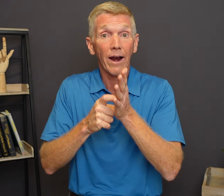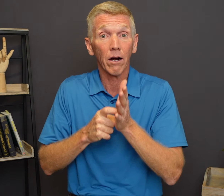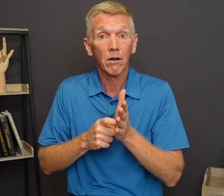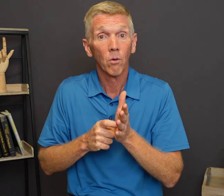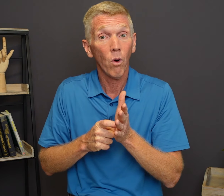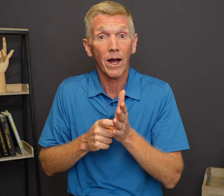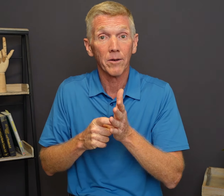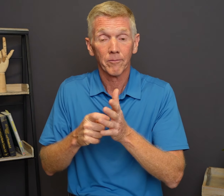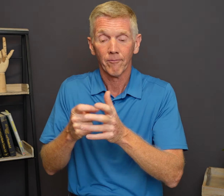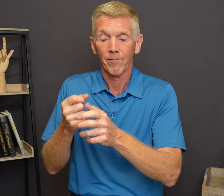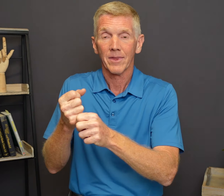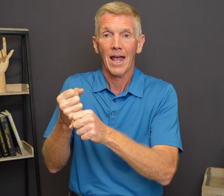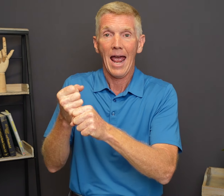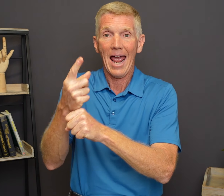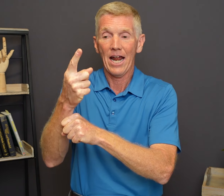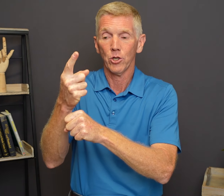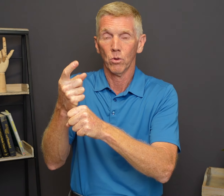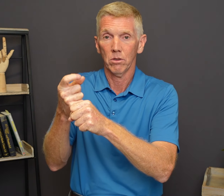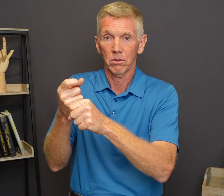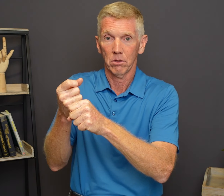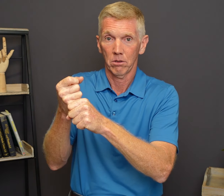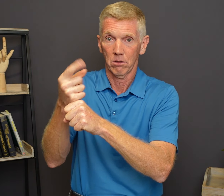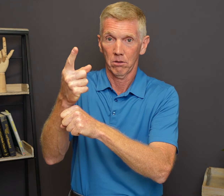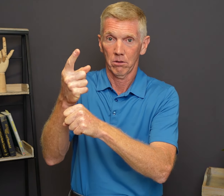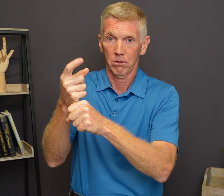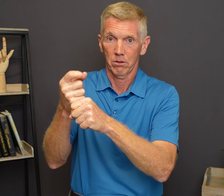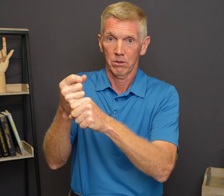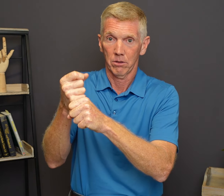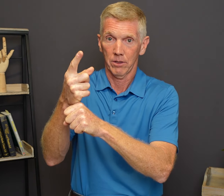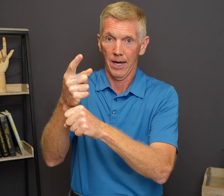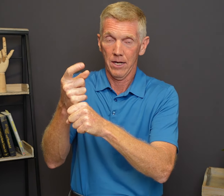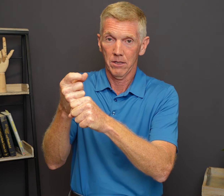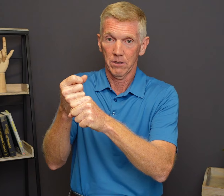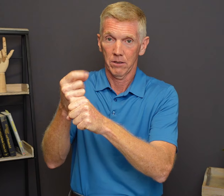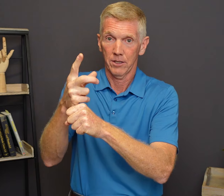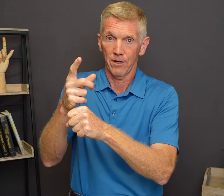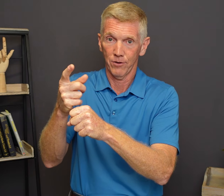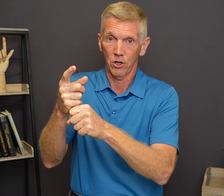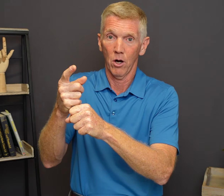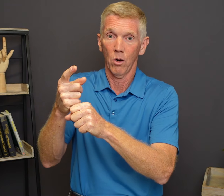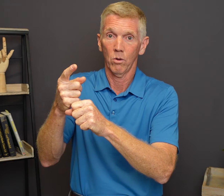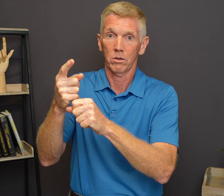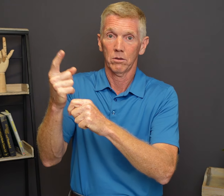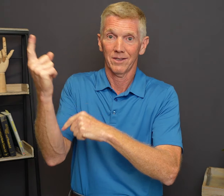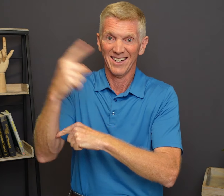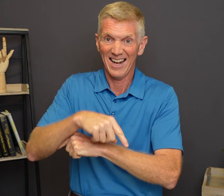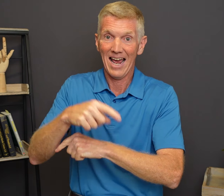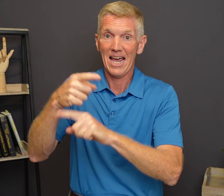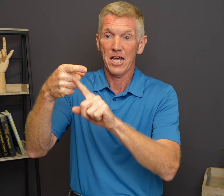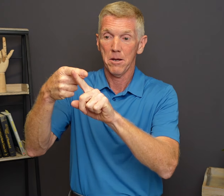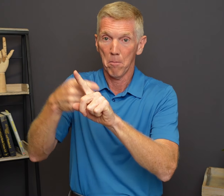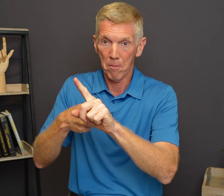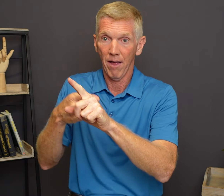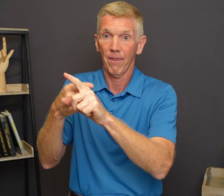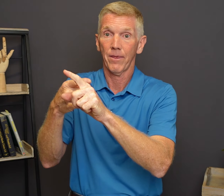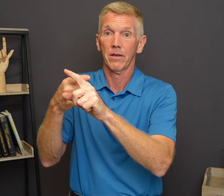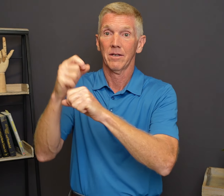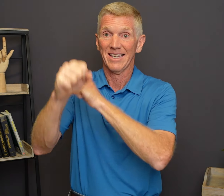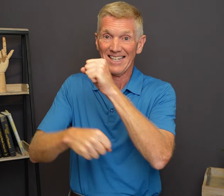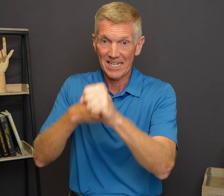require what? Annual, okay? If you know day, month,